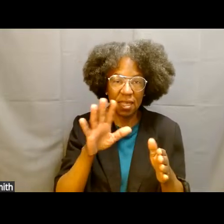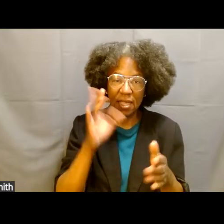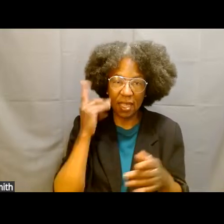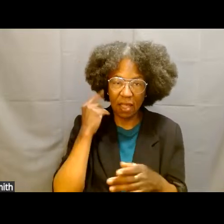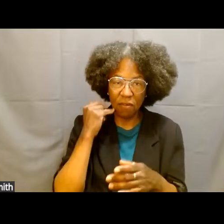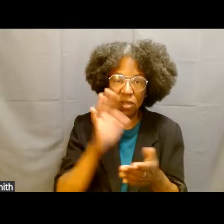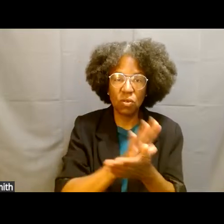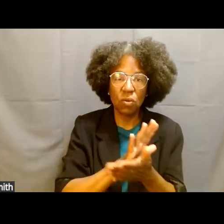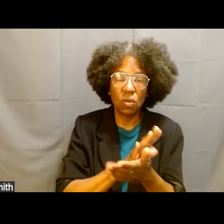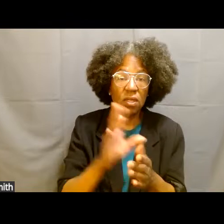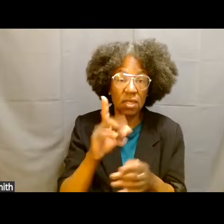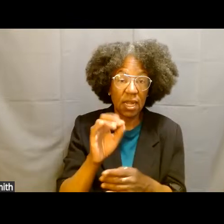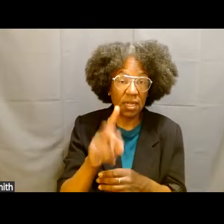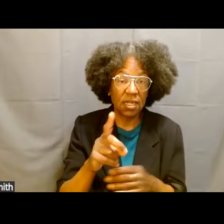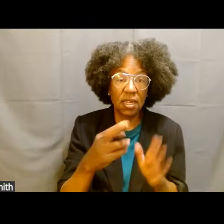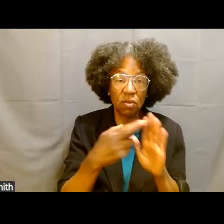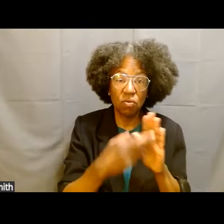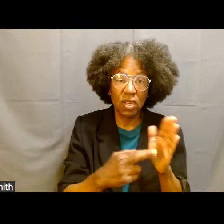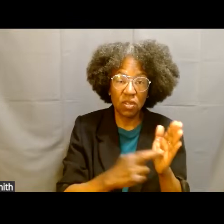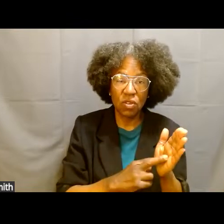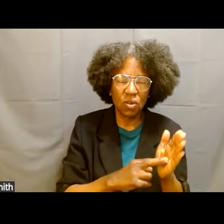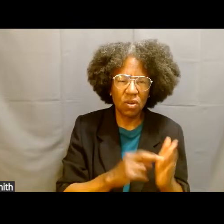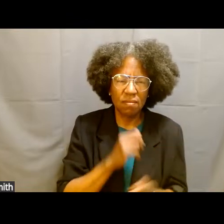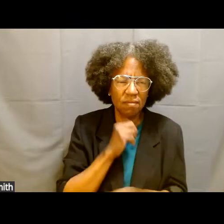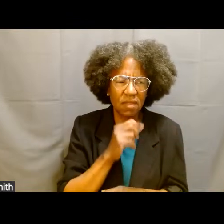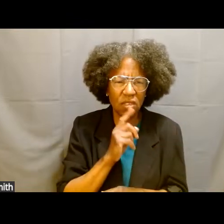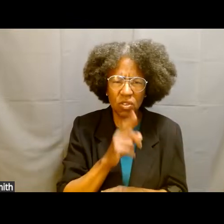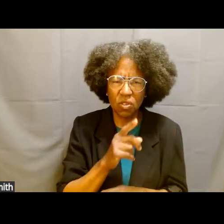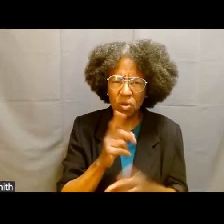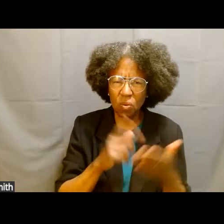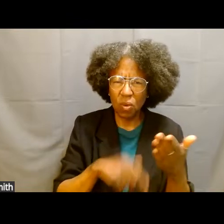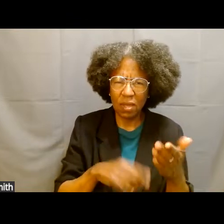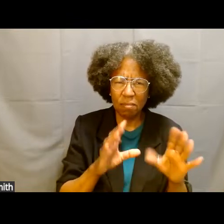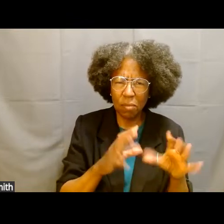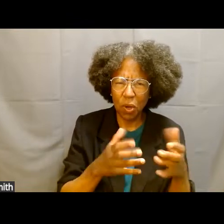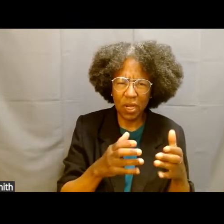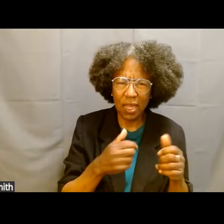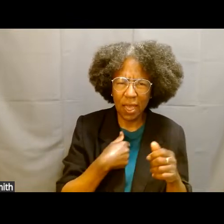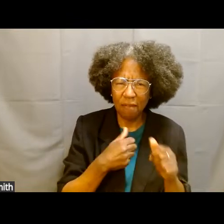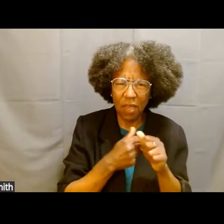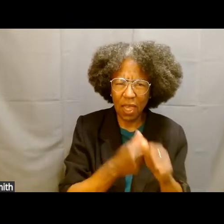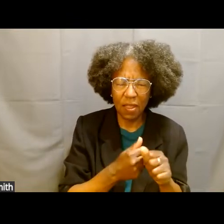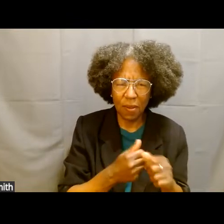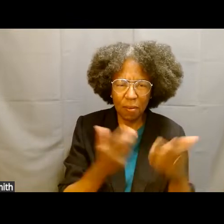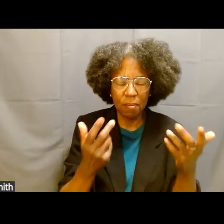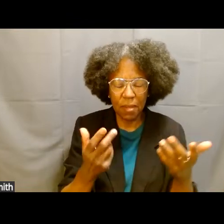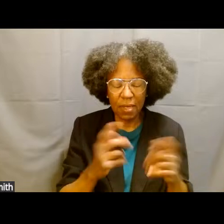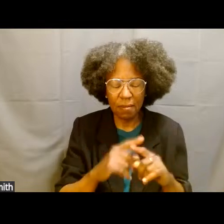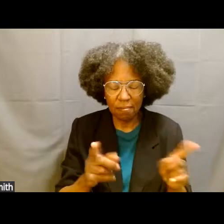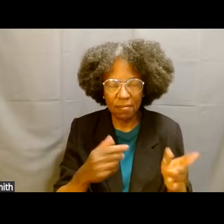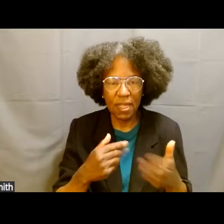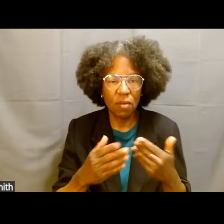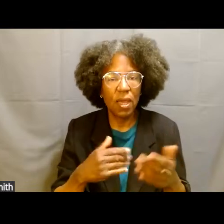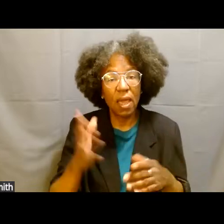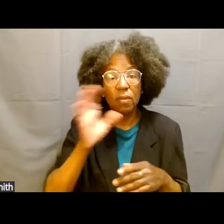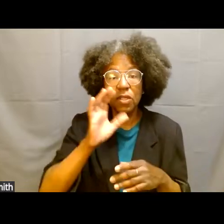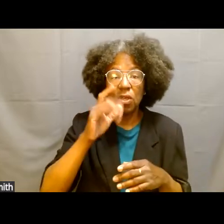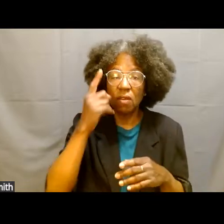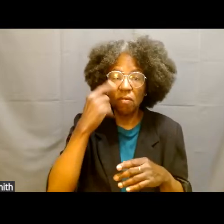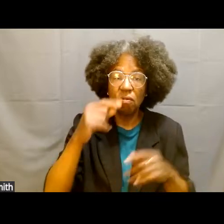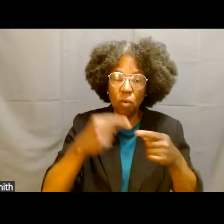I don't even know what party I necessarily follow, but anyway, I was looking for divergent views, and I